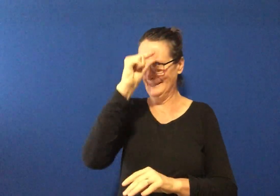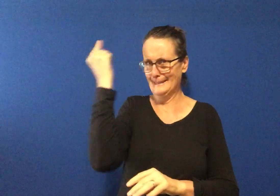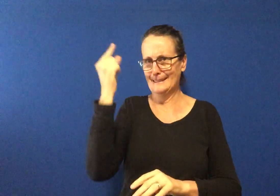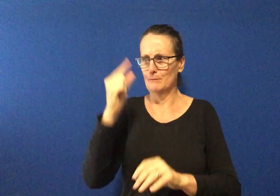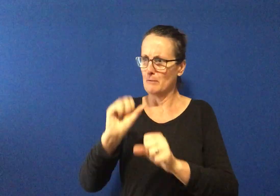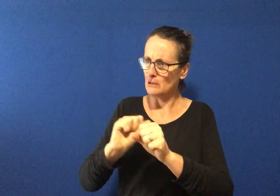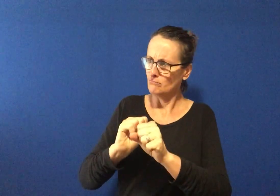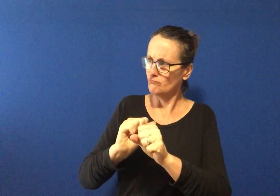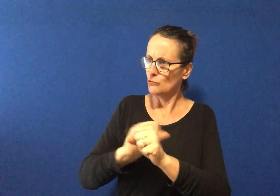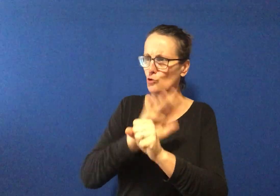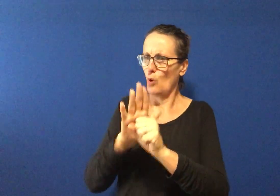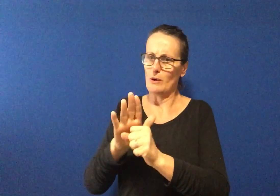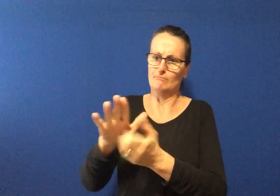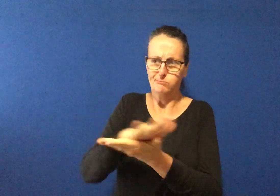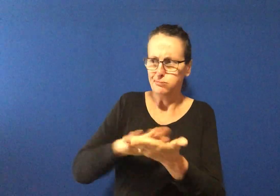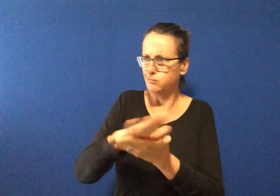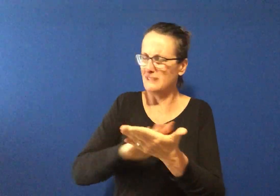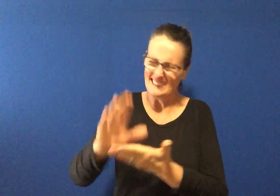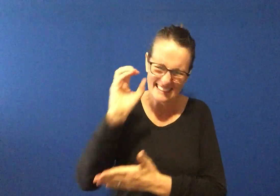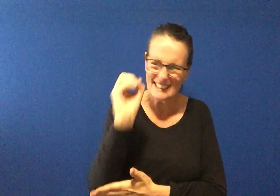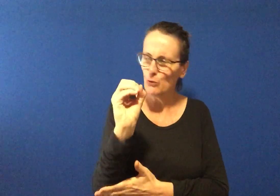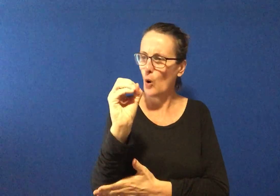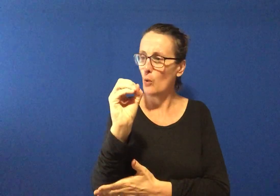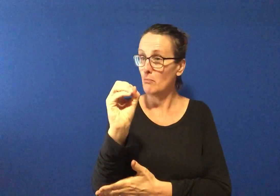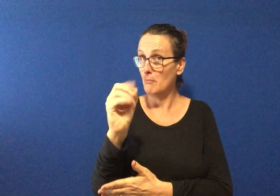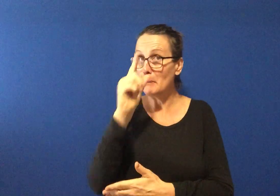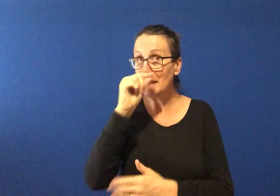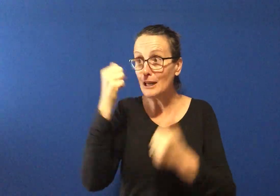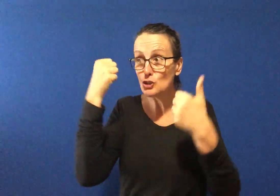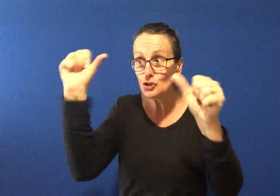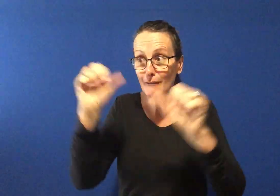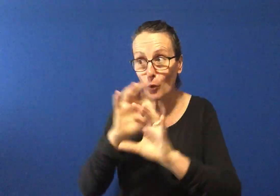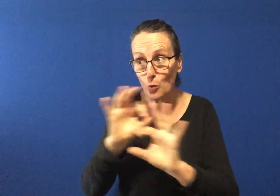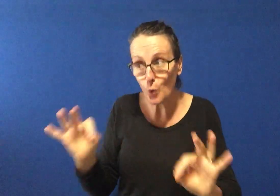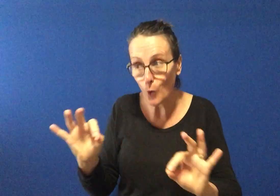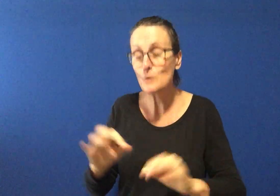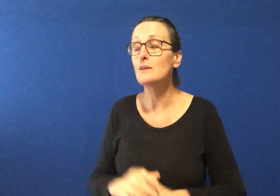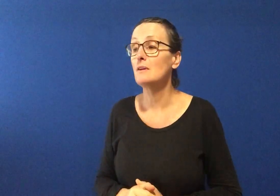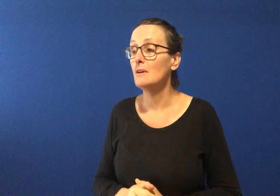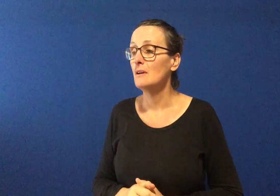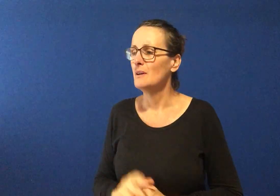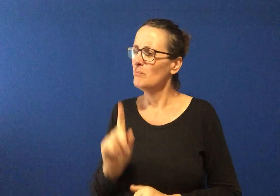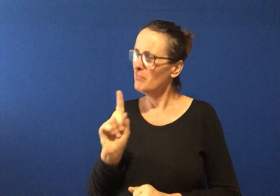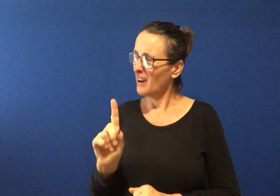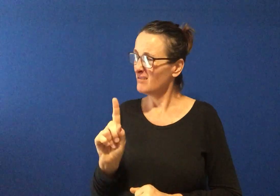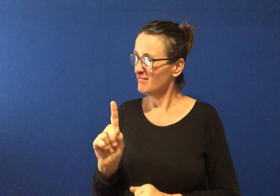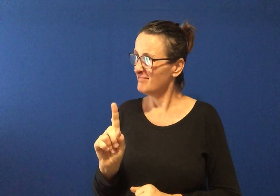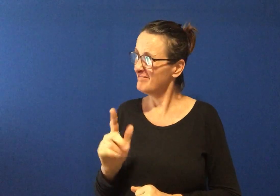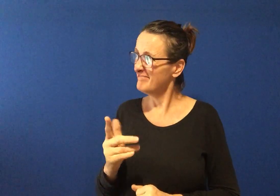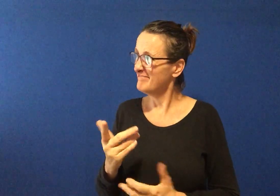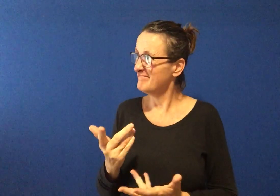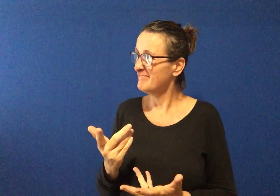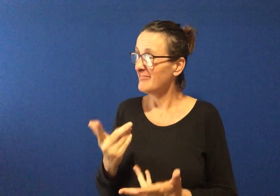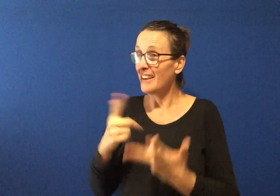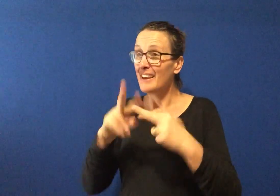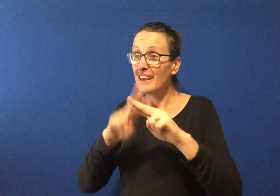been like the goal that people feel is achievable. But is it really a problem if New South Wales just